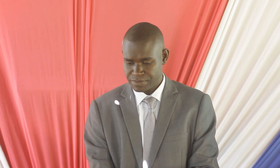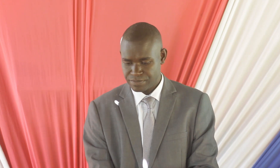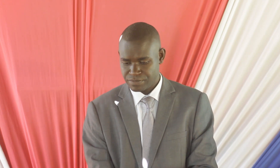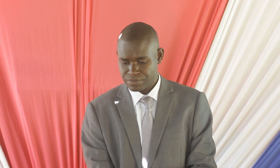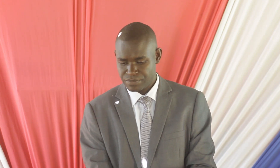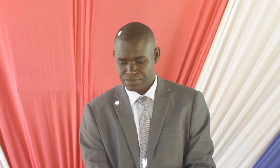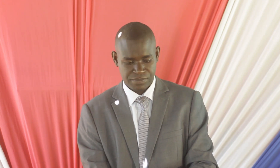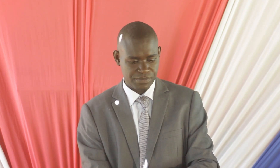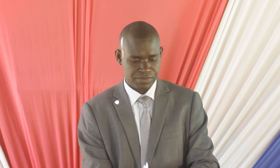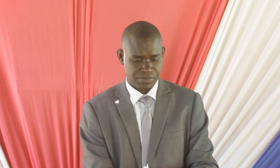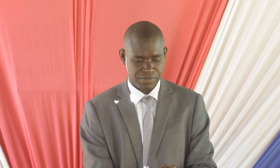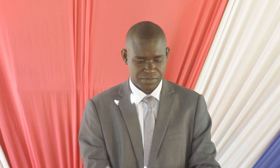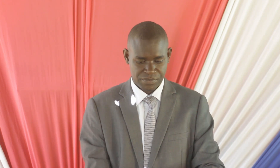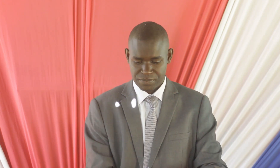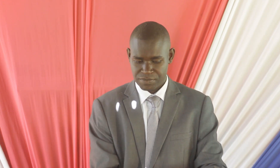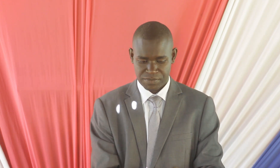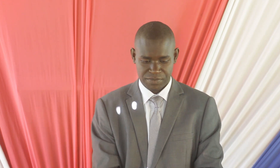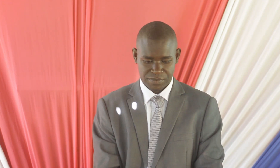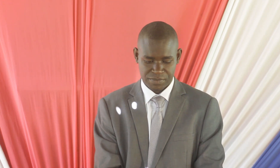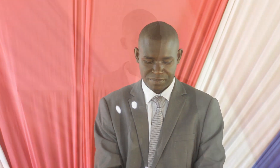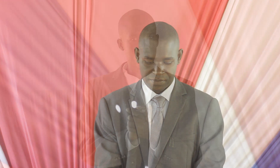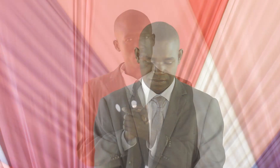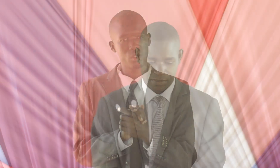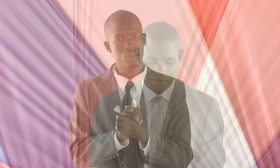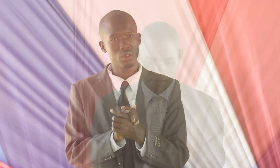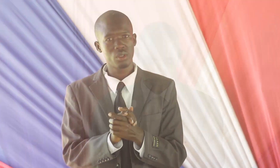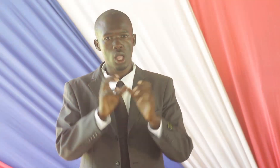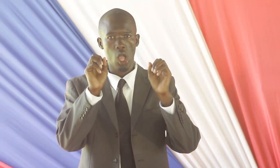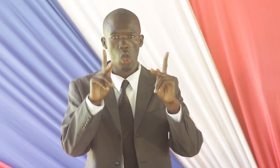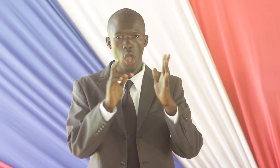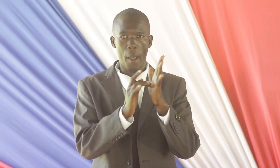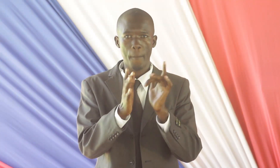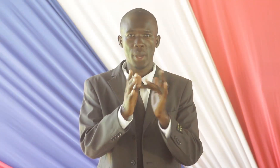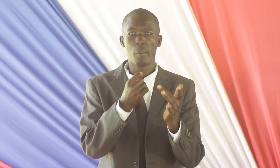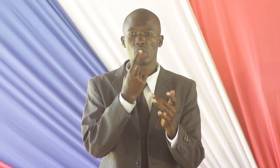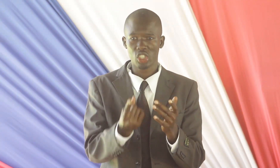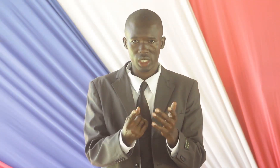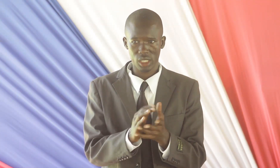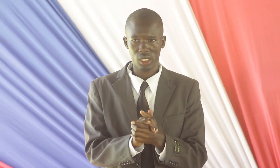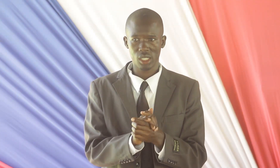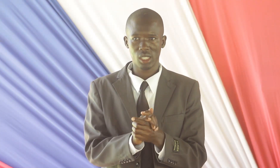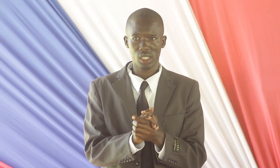Mark, chapter 10, verses 46. Okay, the Bible says,